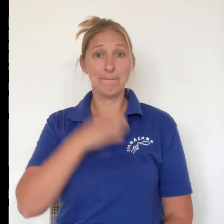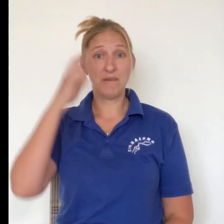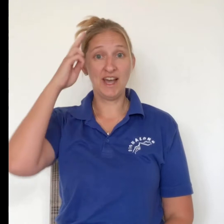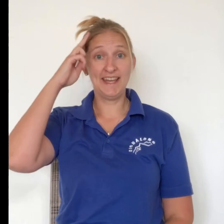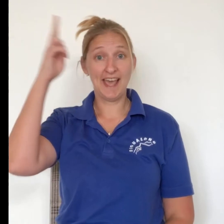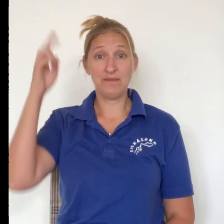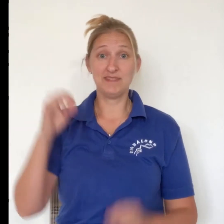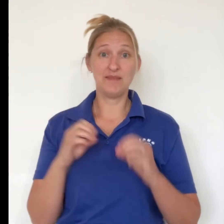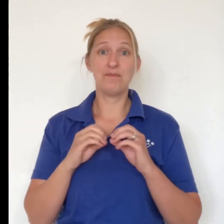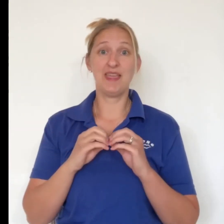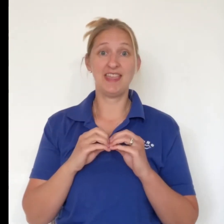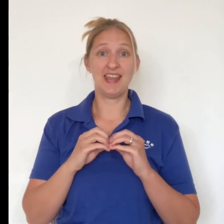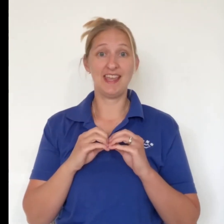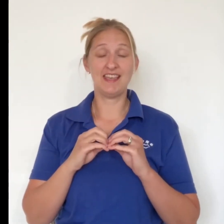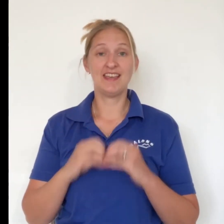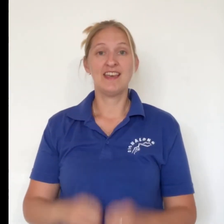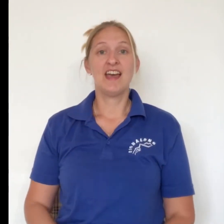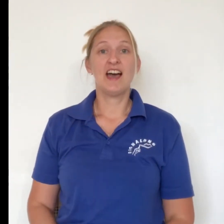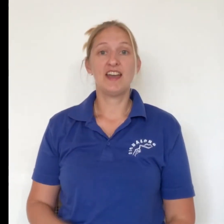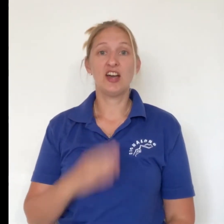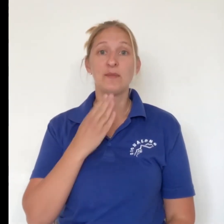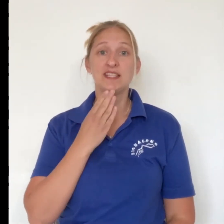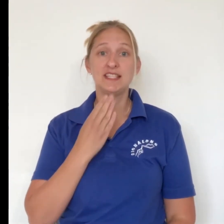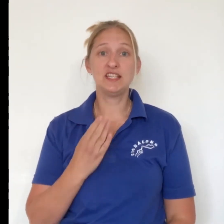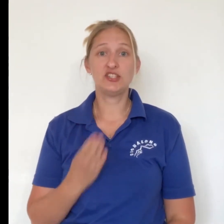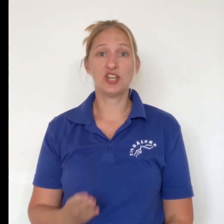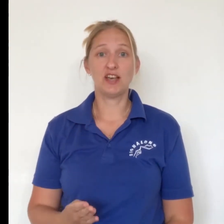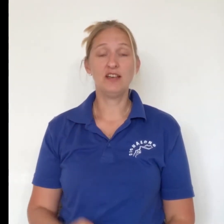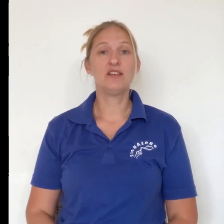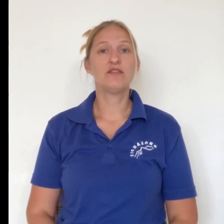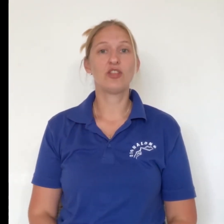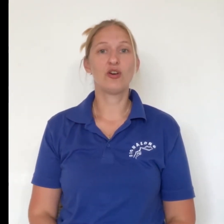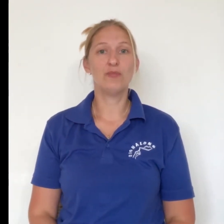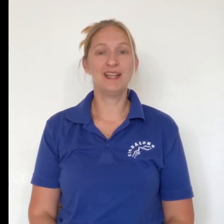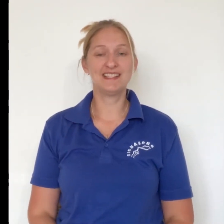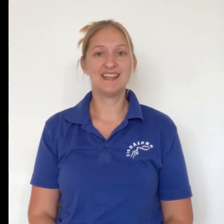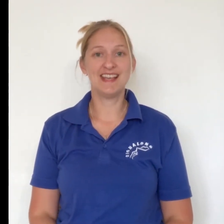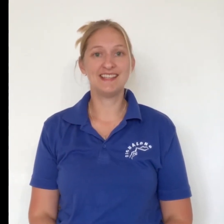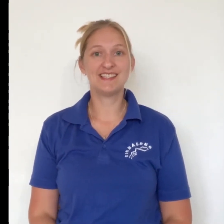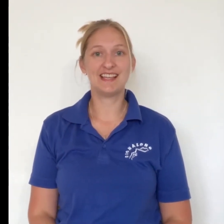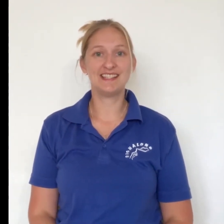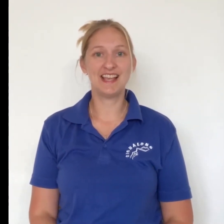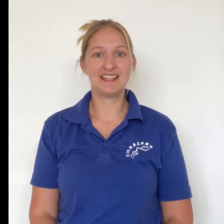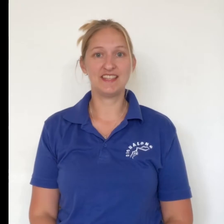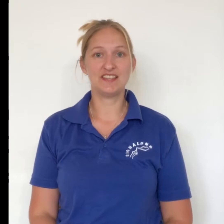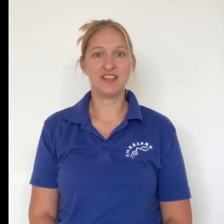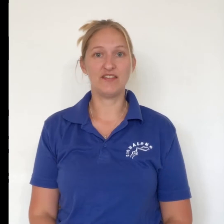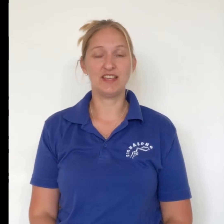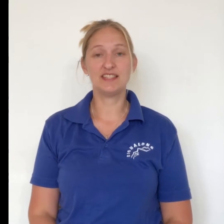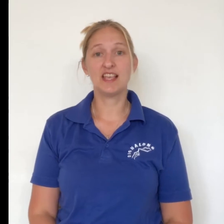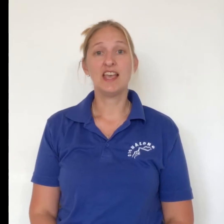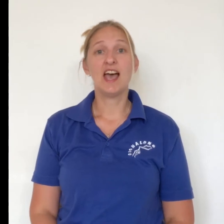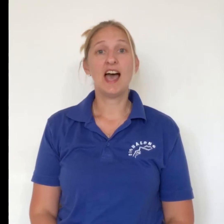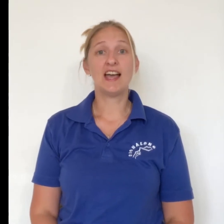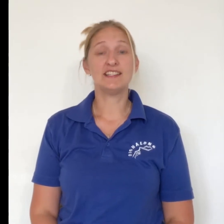My name's Bethany and I'm a teacher for the Complex Needs and Dyslexia Service and